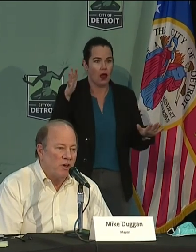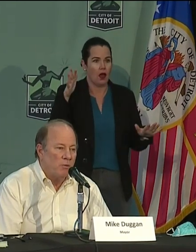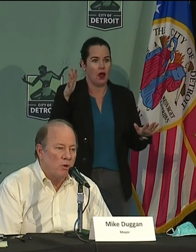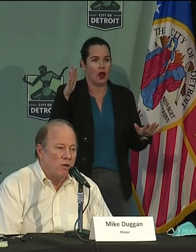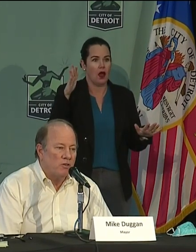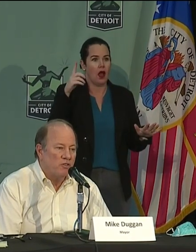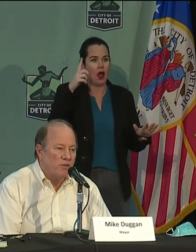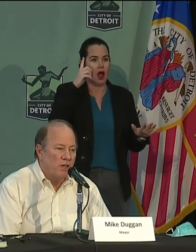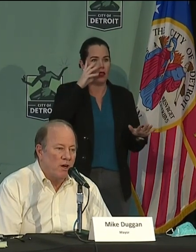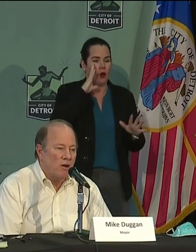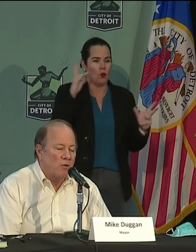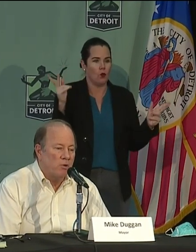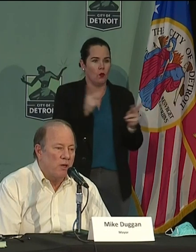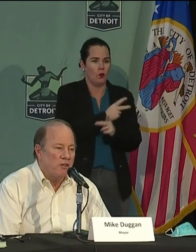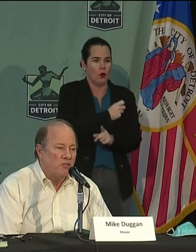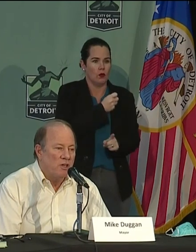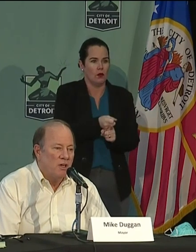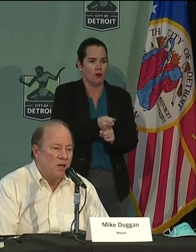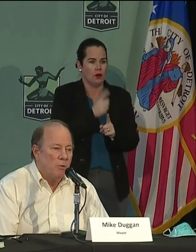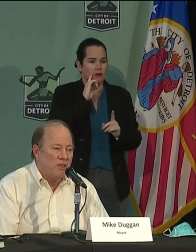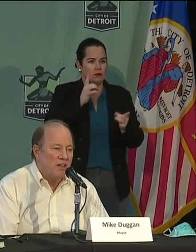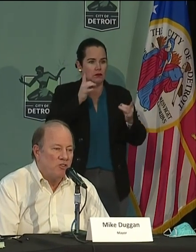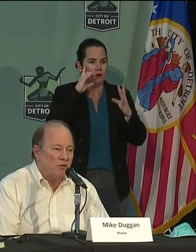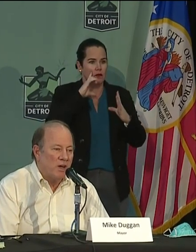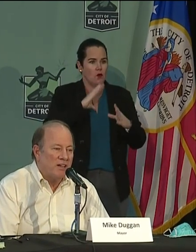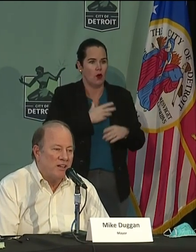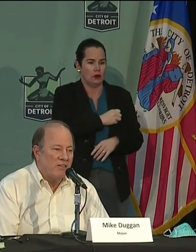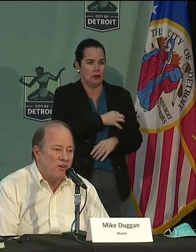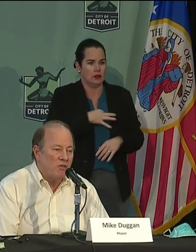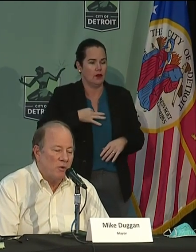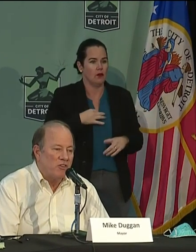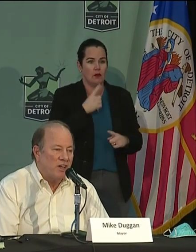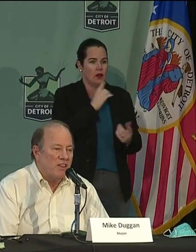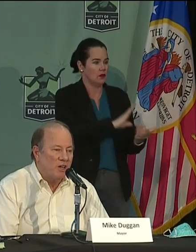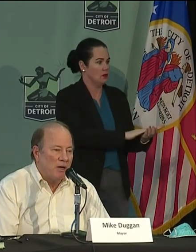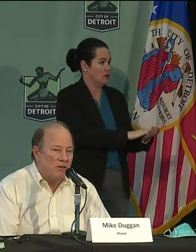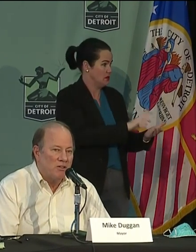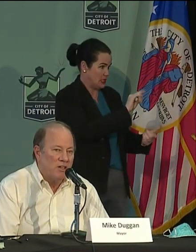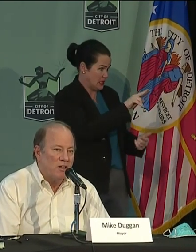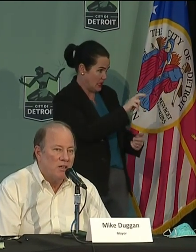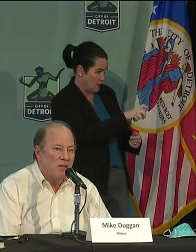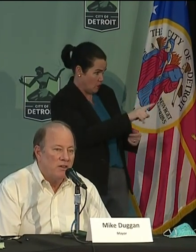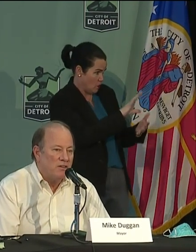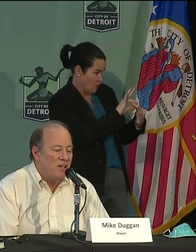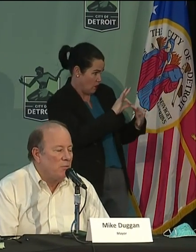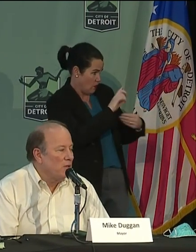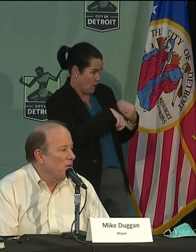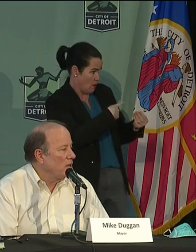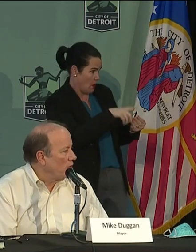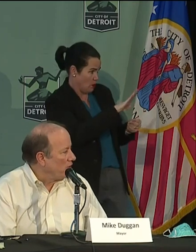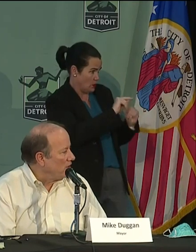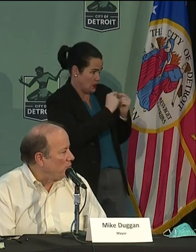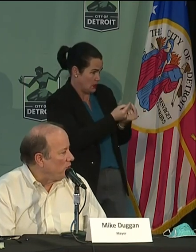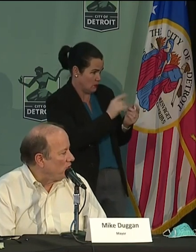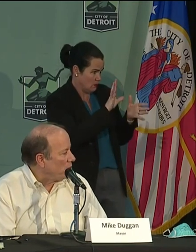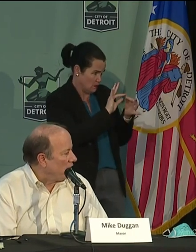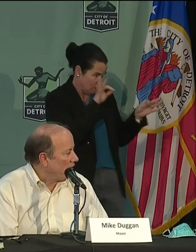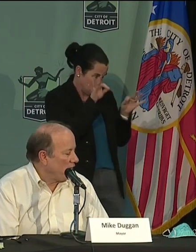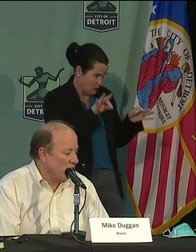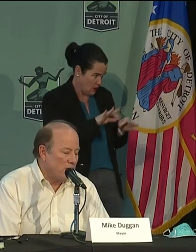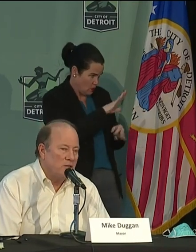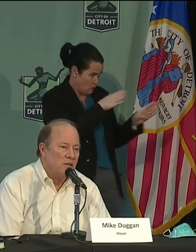be far more severe on our employees. But they deserve credit. And Dave, I don't know if you want to say anything about the team and what they did in putting